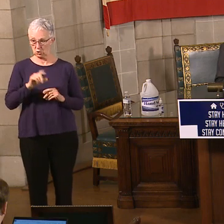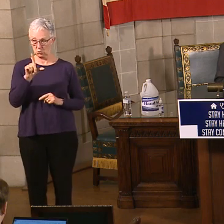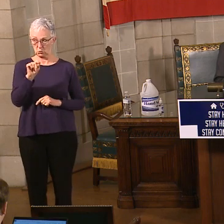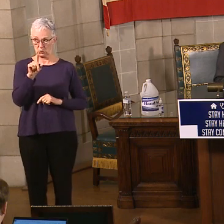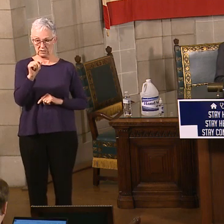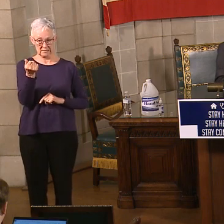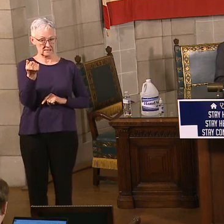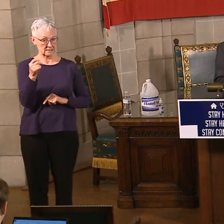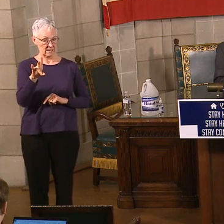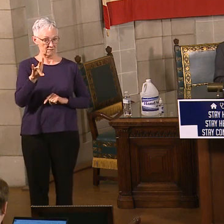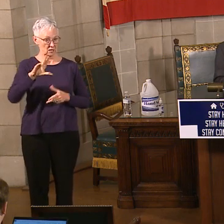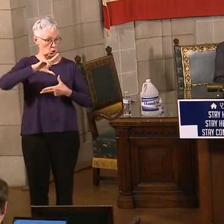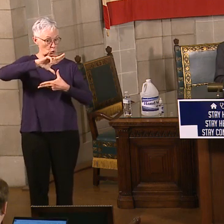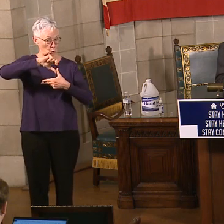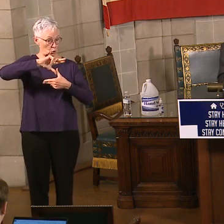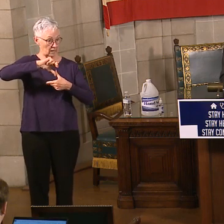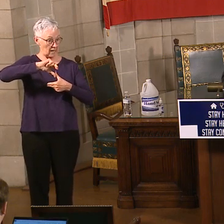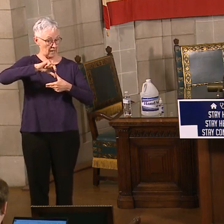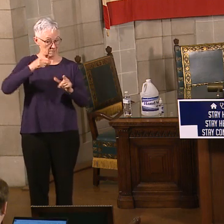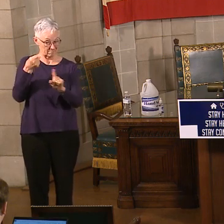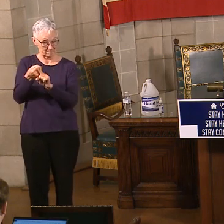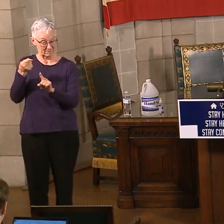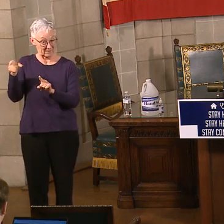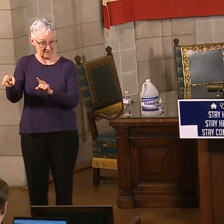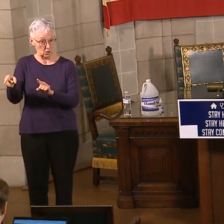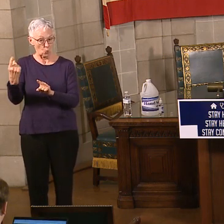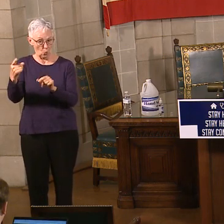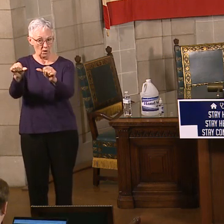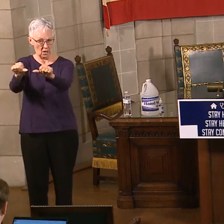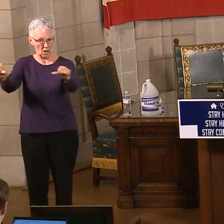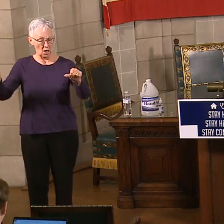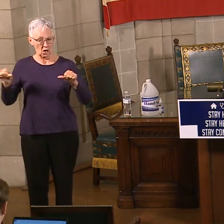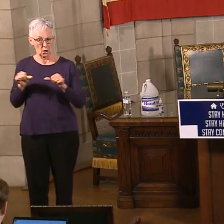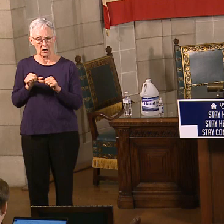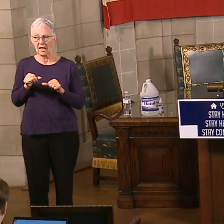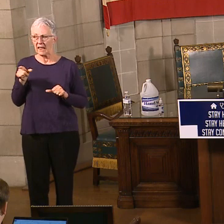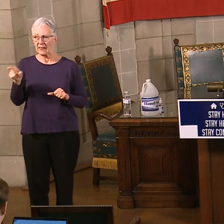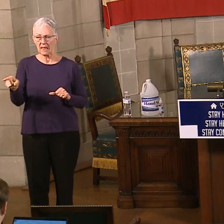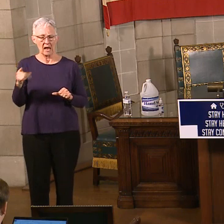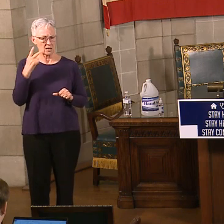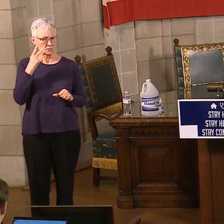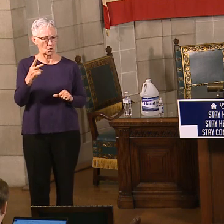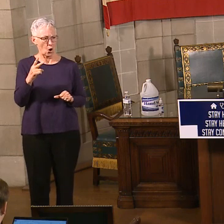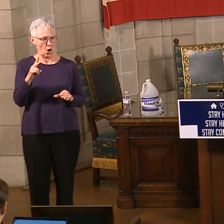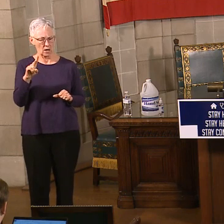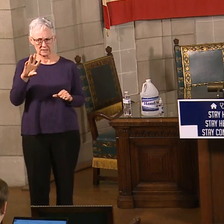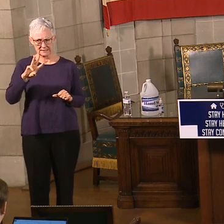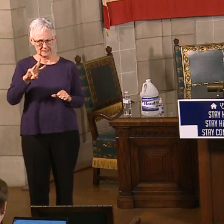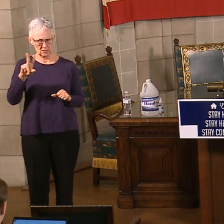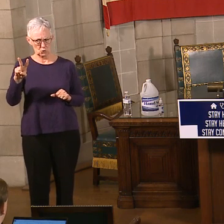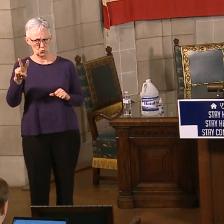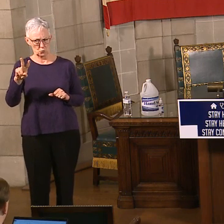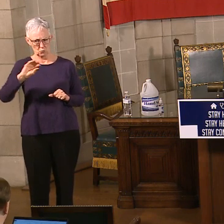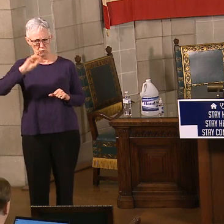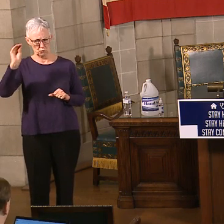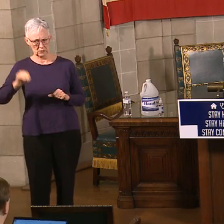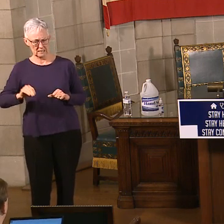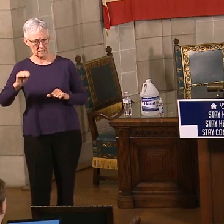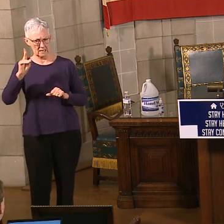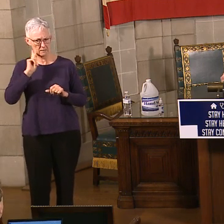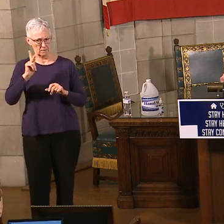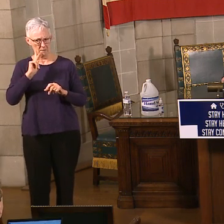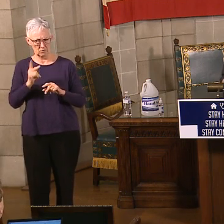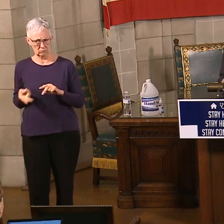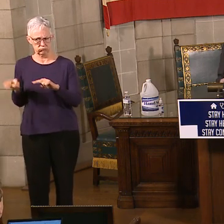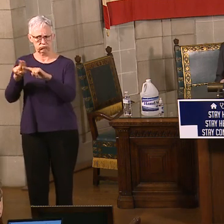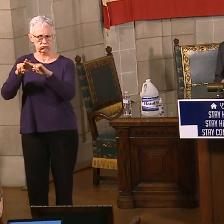Maria, one of the organizations that provides shelter and assistance saw an increase of 62% to the requests that they got. We see